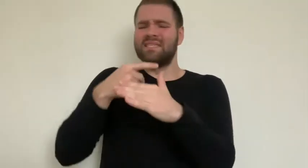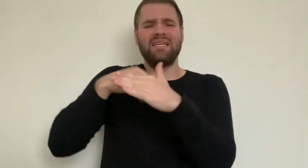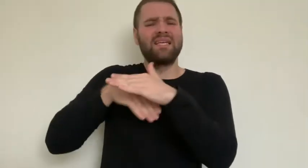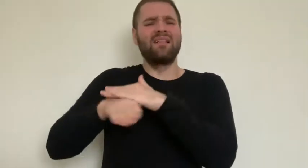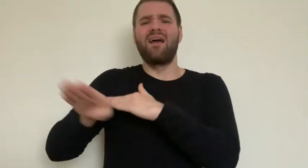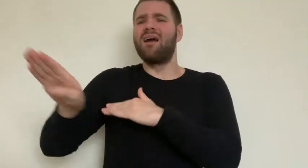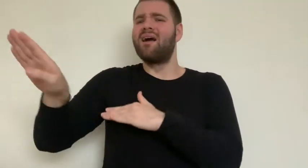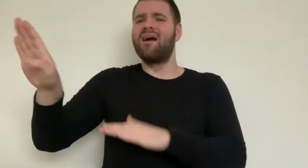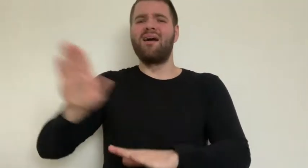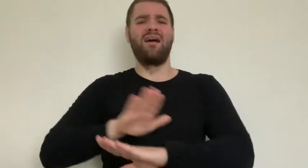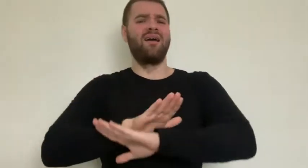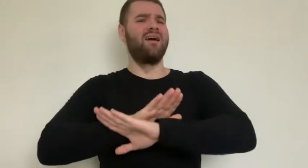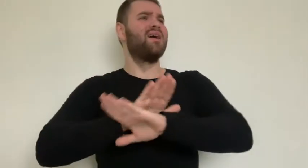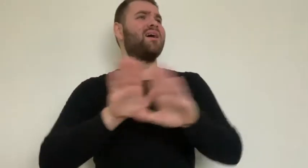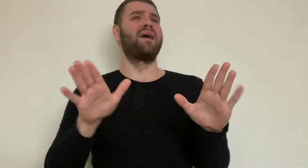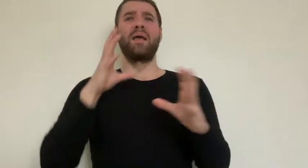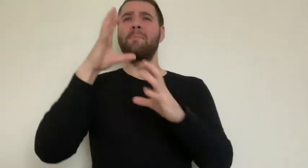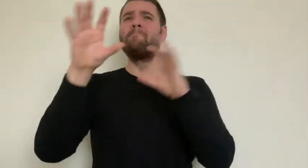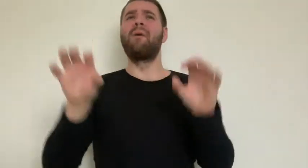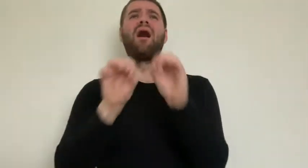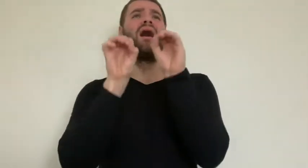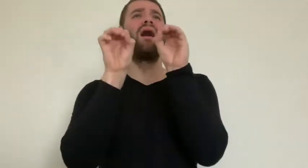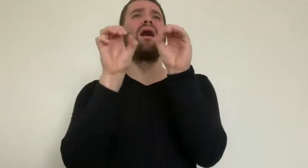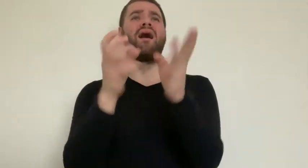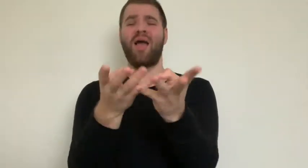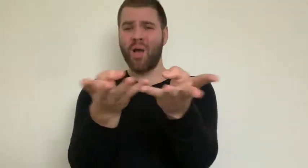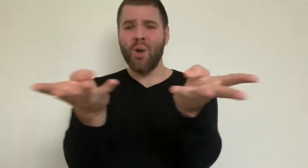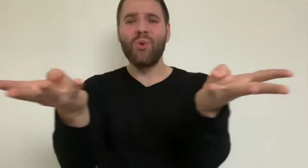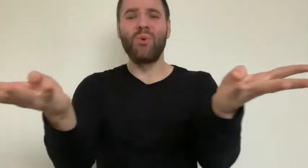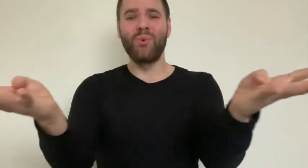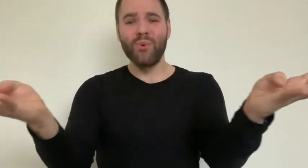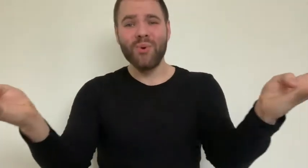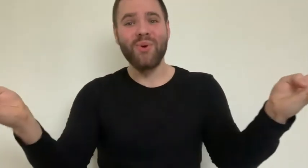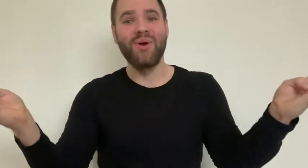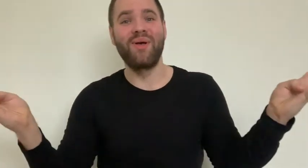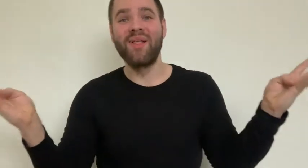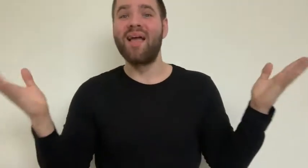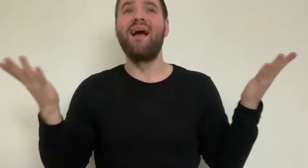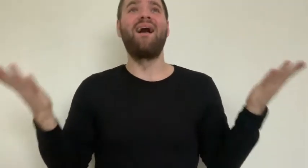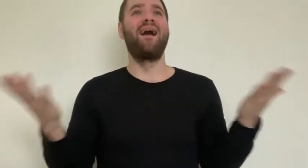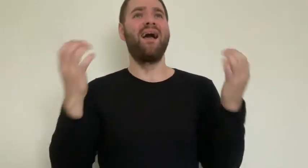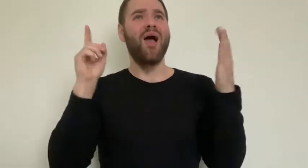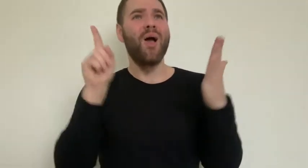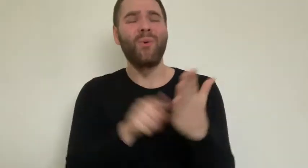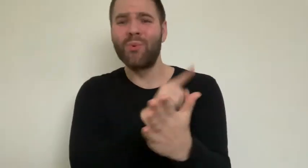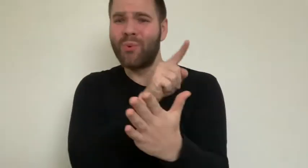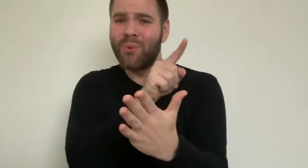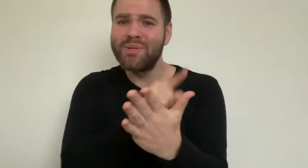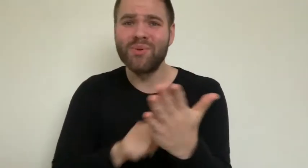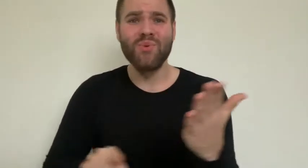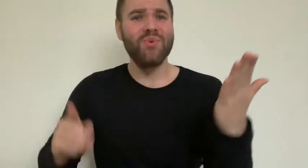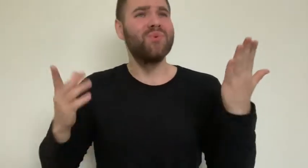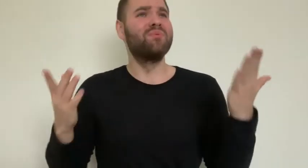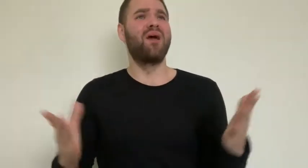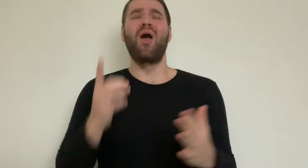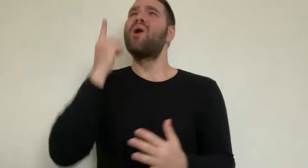leave. All kinds of magic all around us. It's hard to believe. Thank God it's